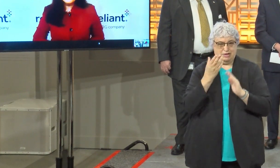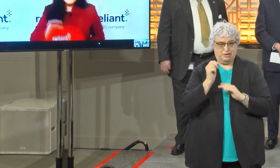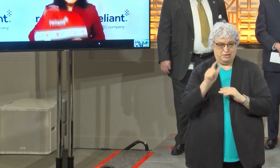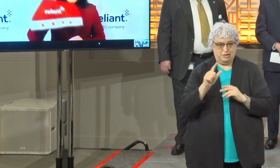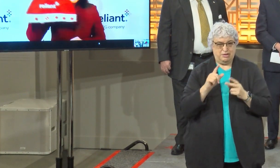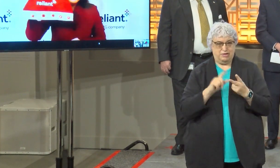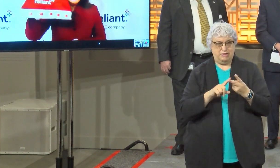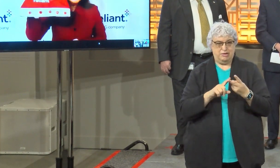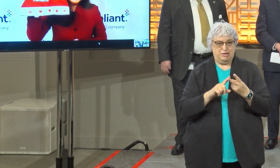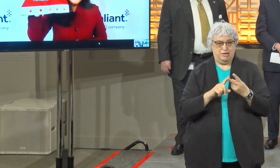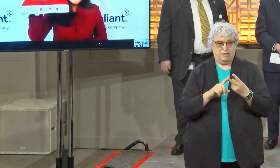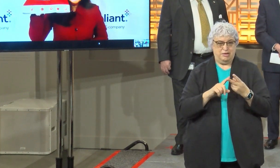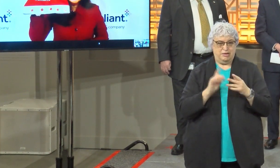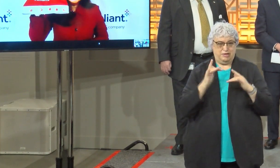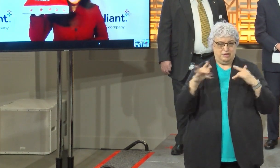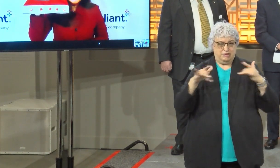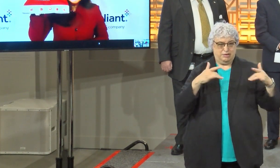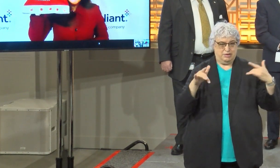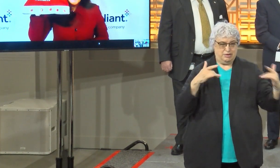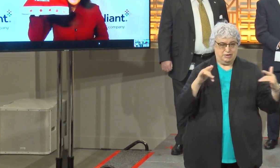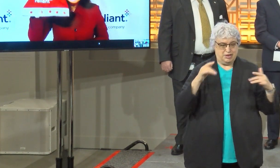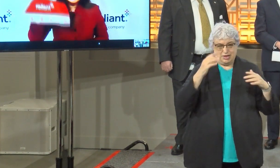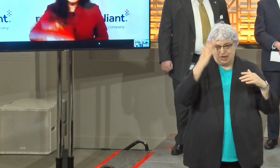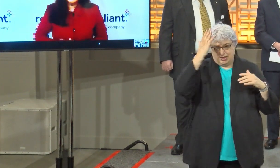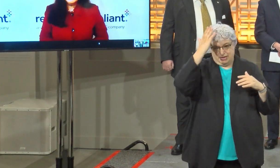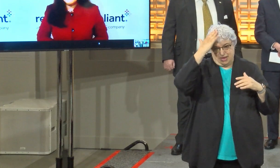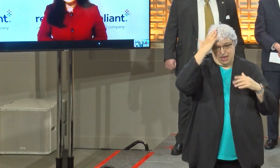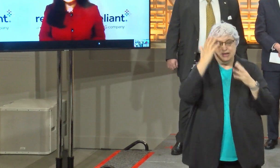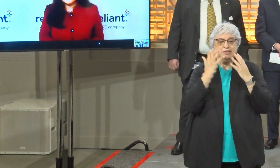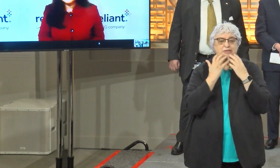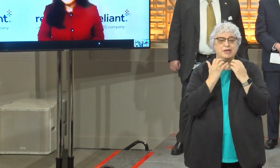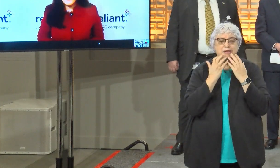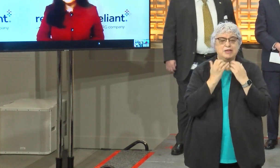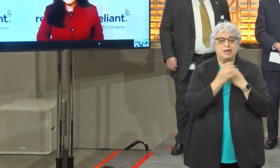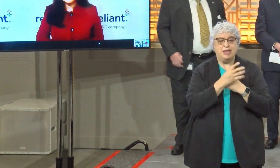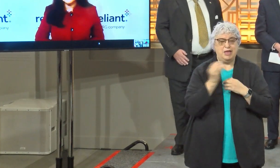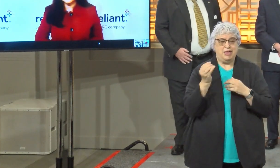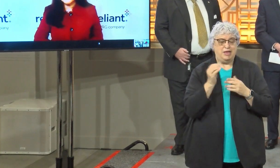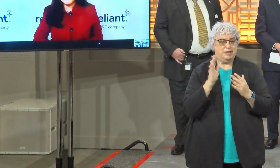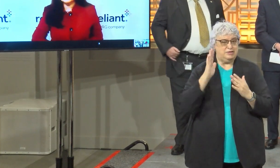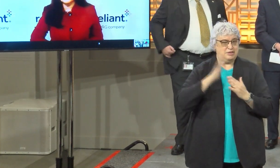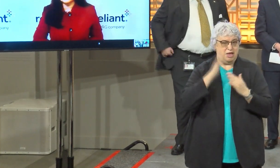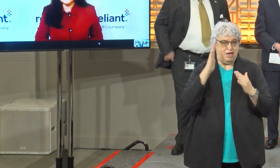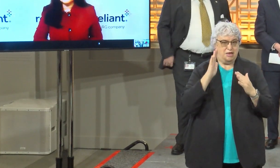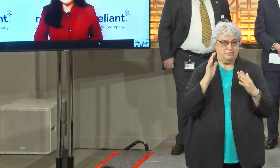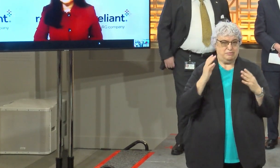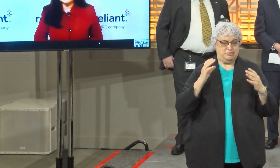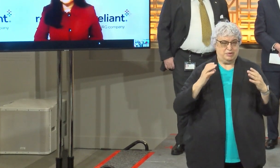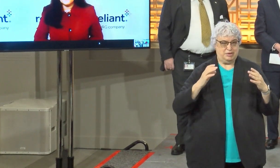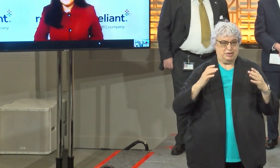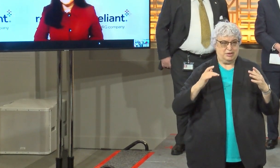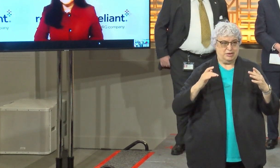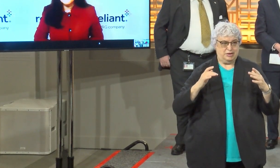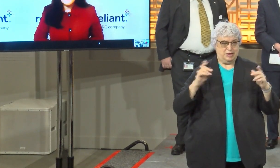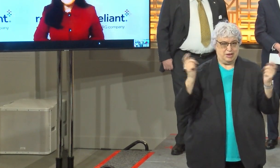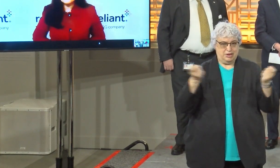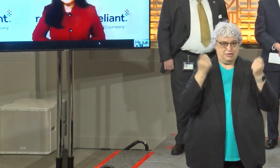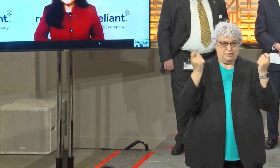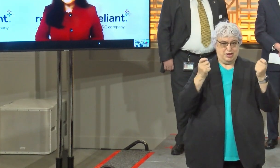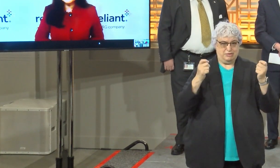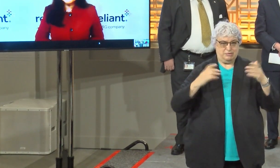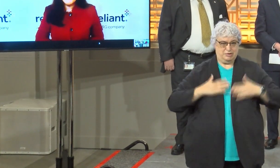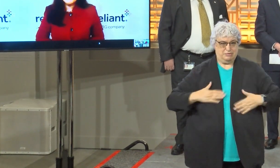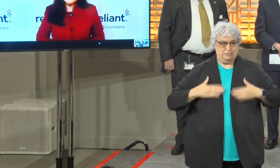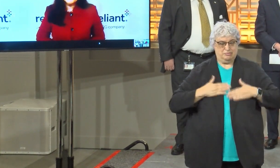our famous twinkling Santa hats, and of course, top-notch entertainment from near and far. And I'm